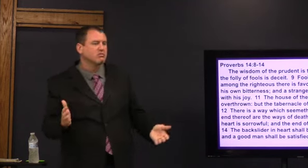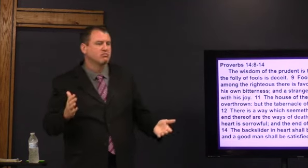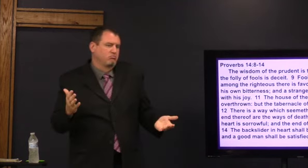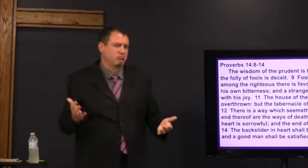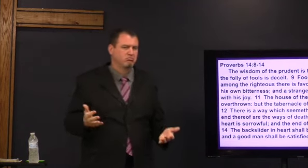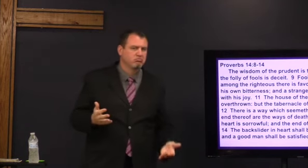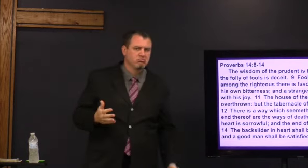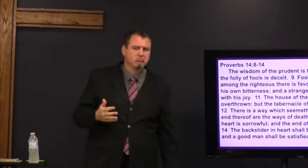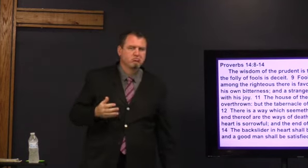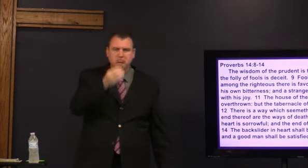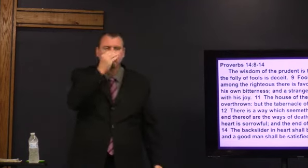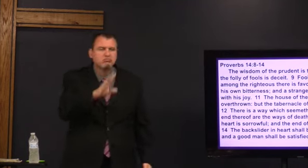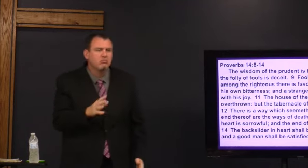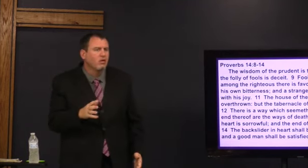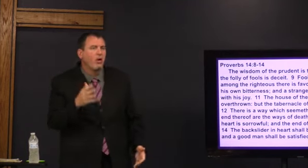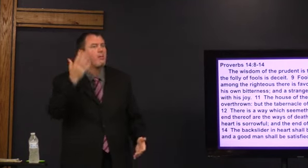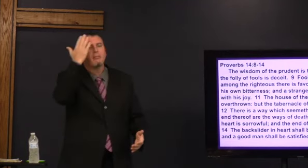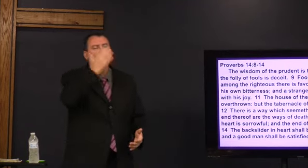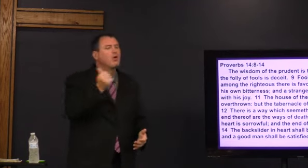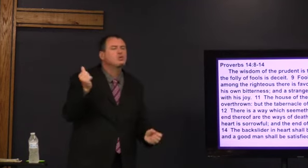It's my right, and I don't care.